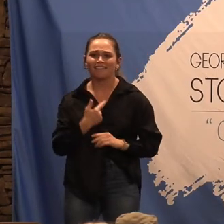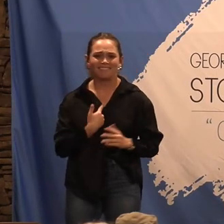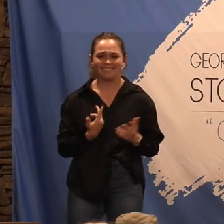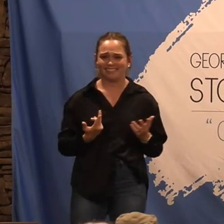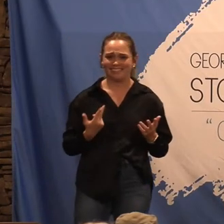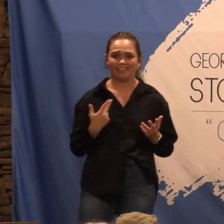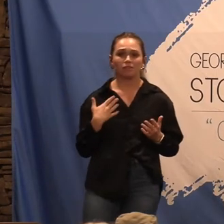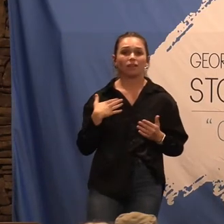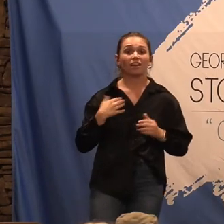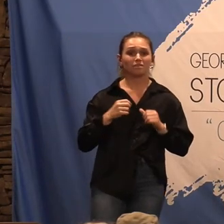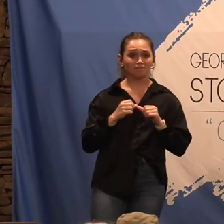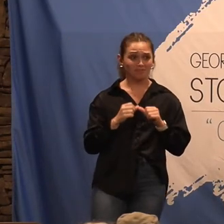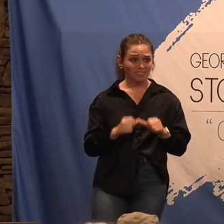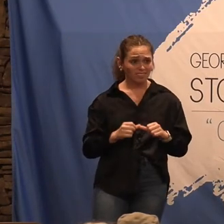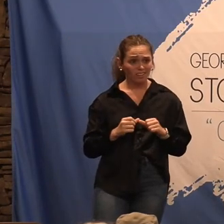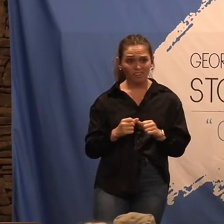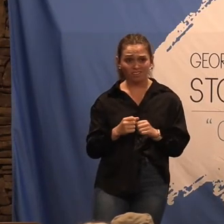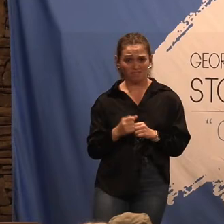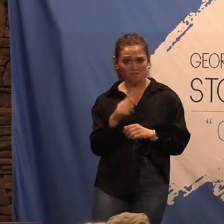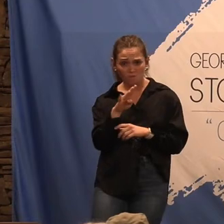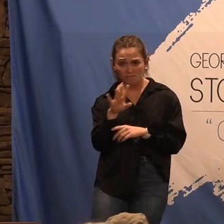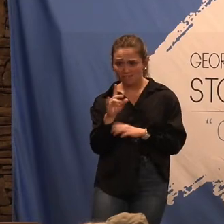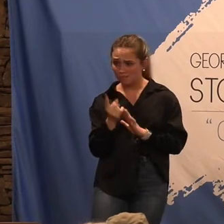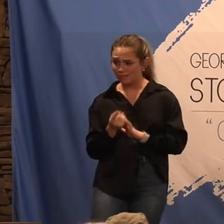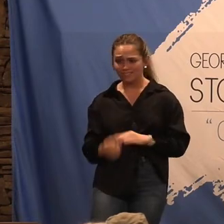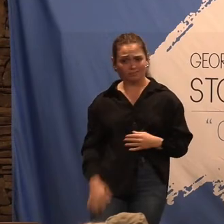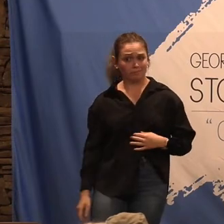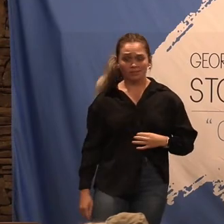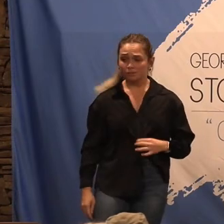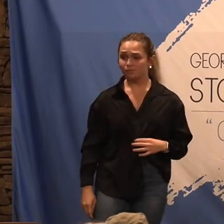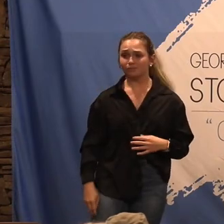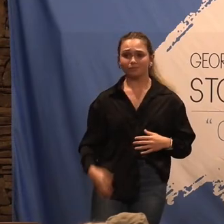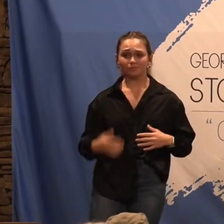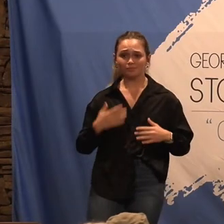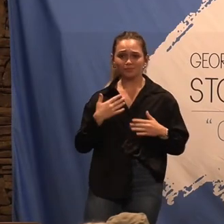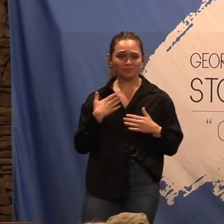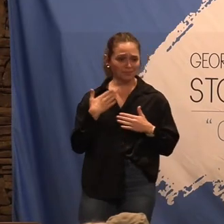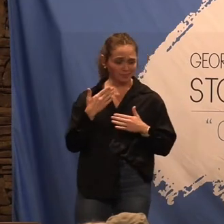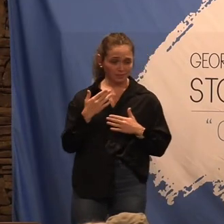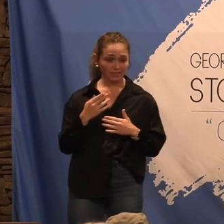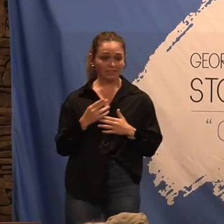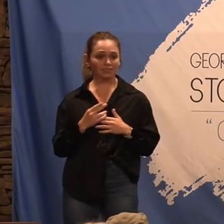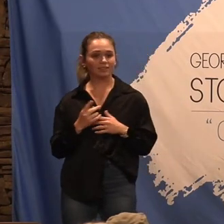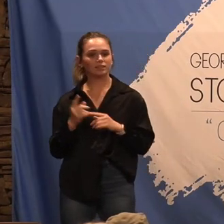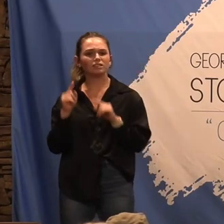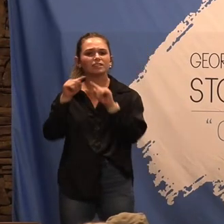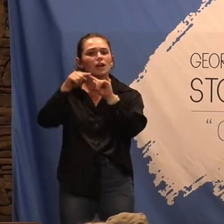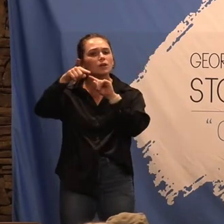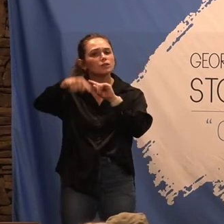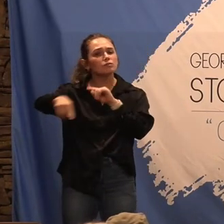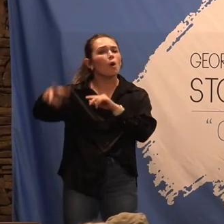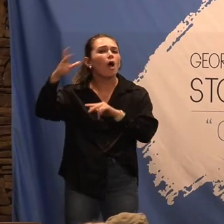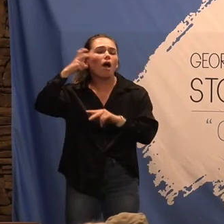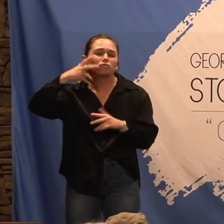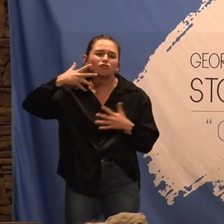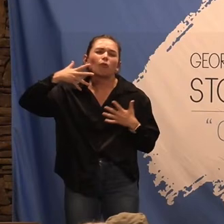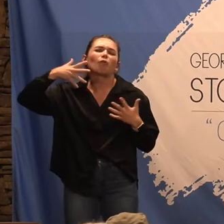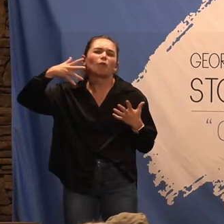Well, this went on for, I don't know, half hour, 45 minutes. And then down the hill somewhere we heard,